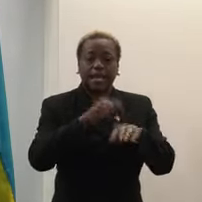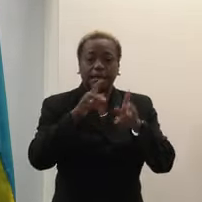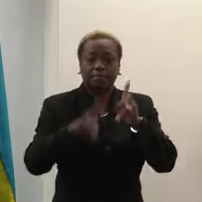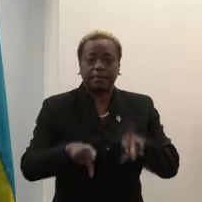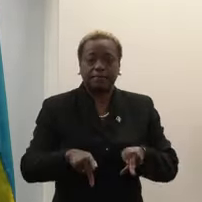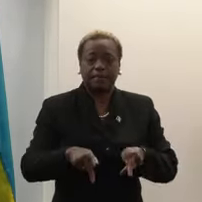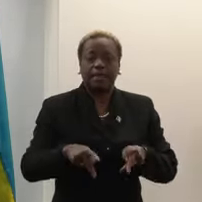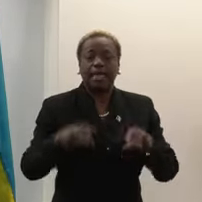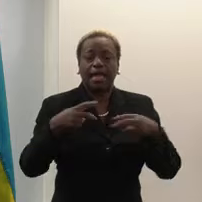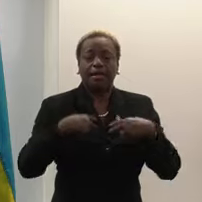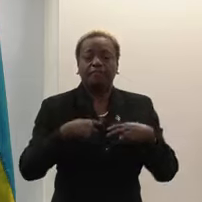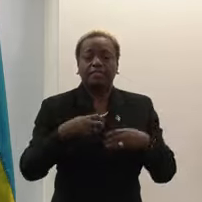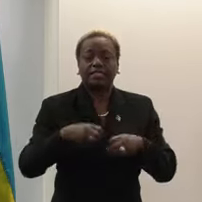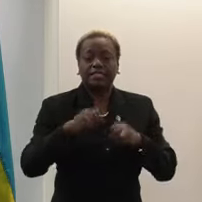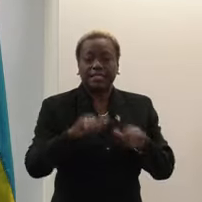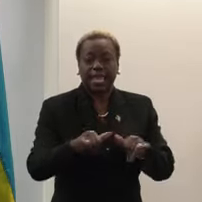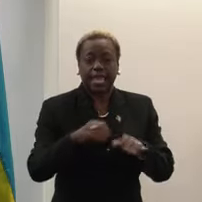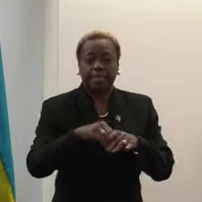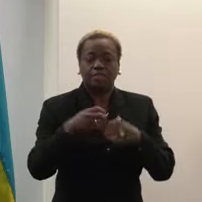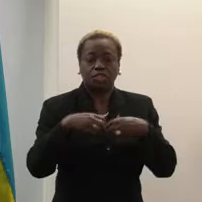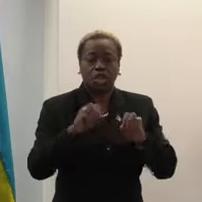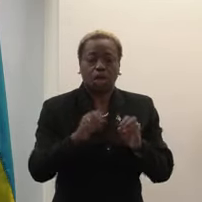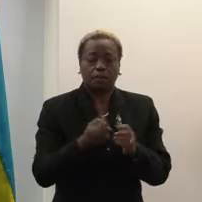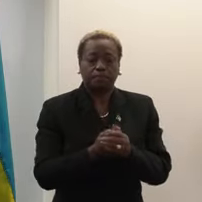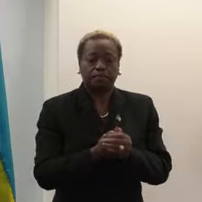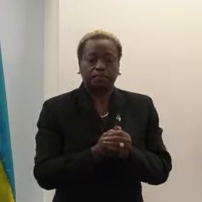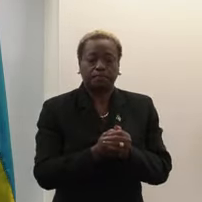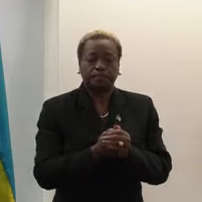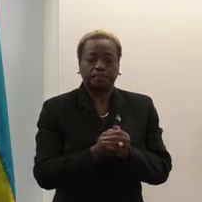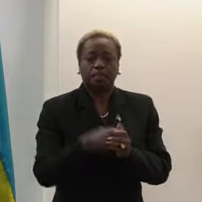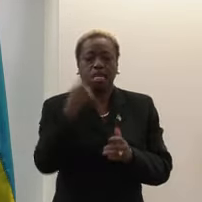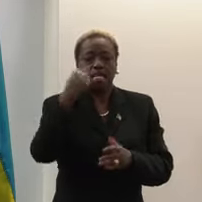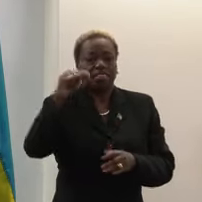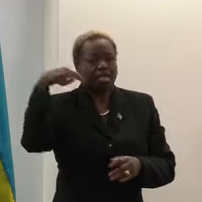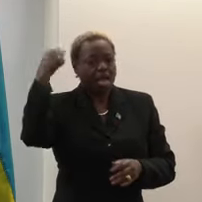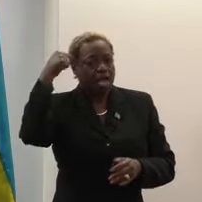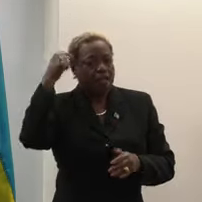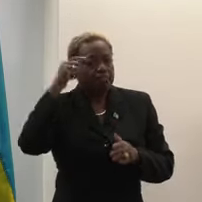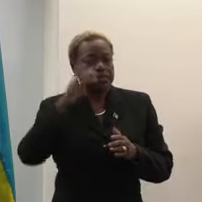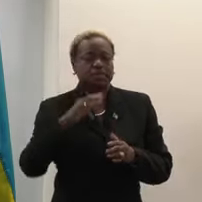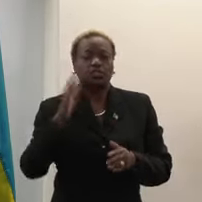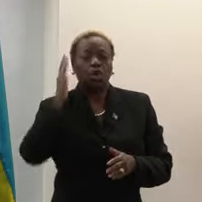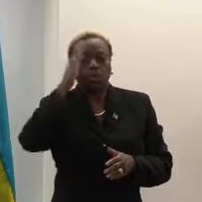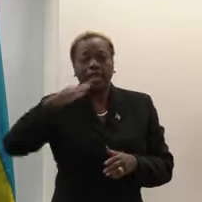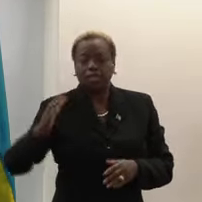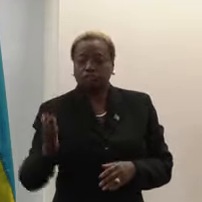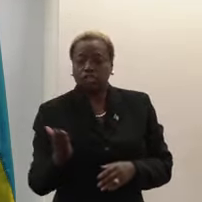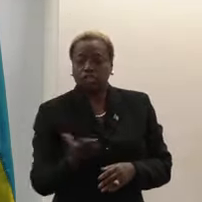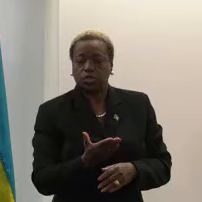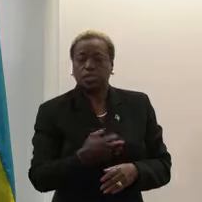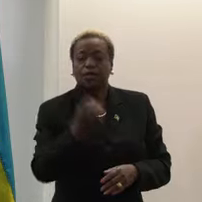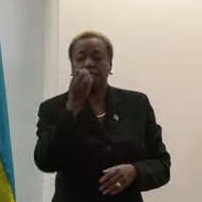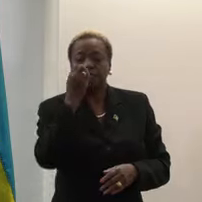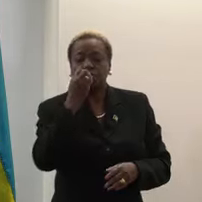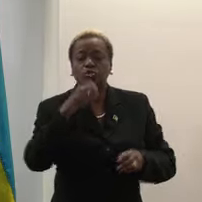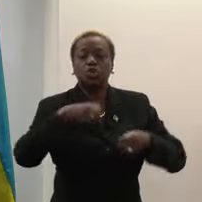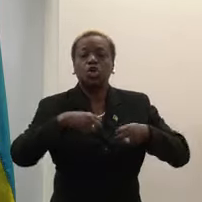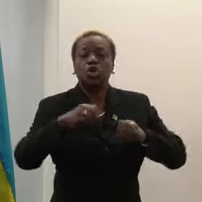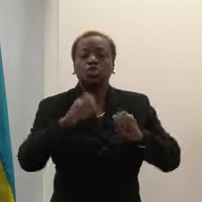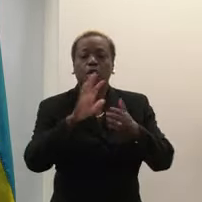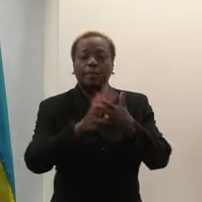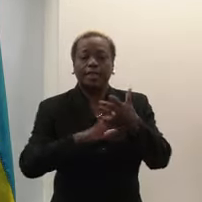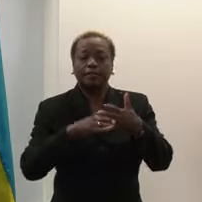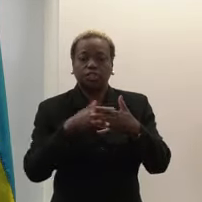spend in their respective stores. The government will introduce a food shopping